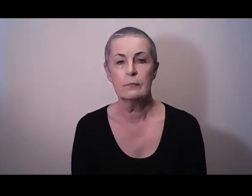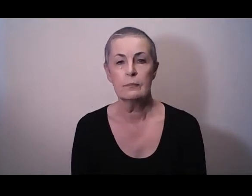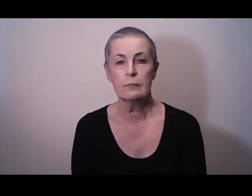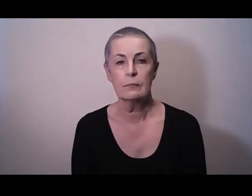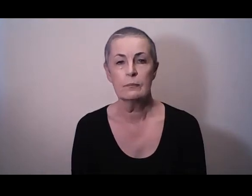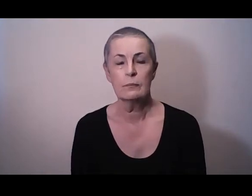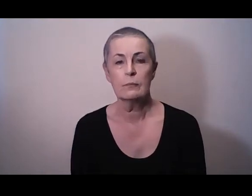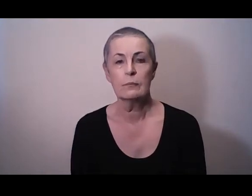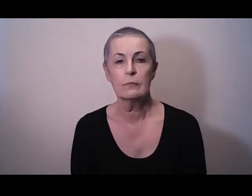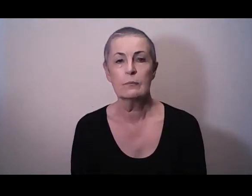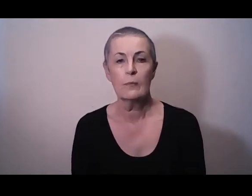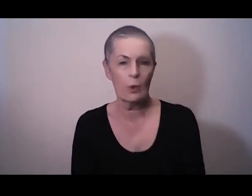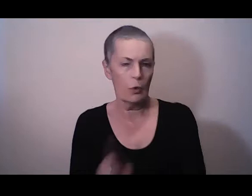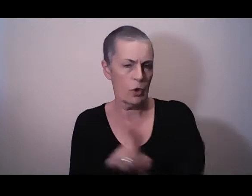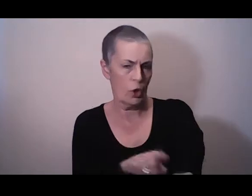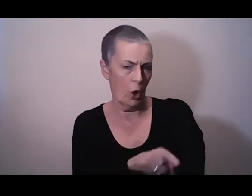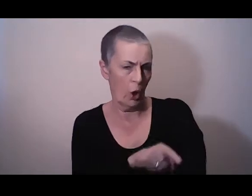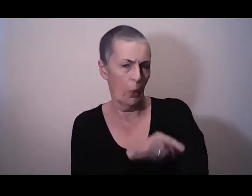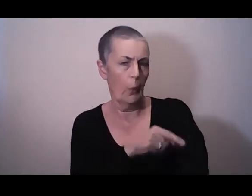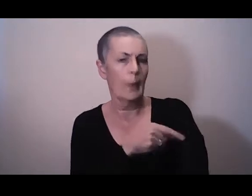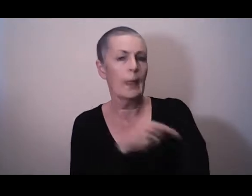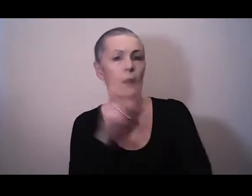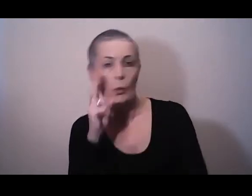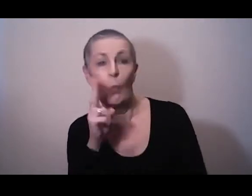And you do this nice and slowly.